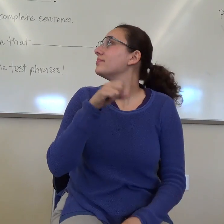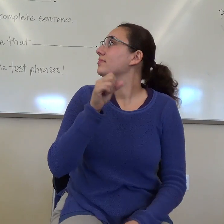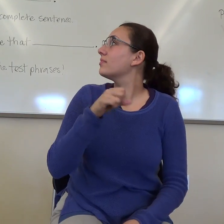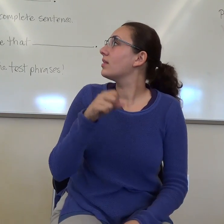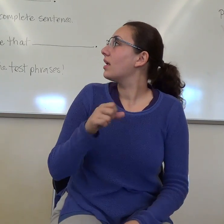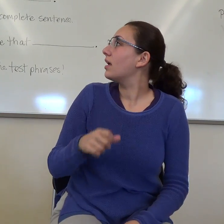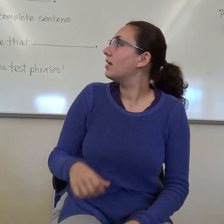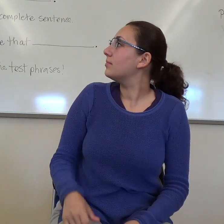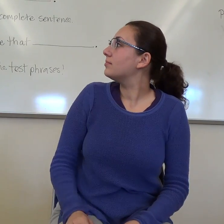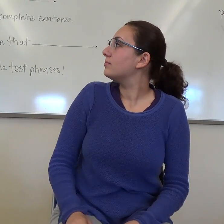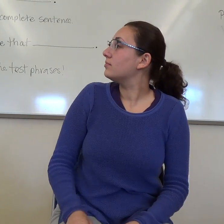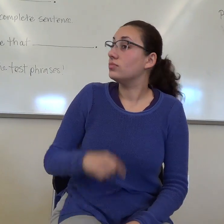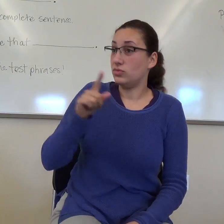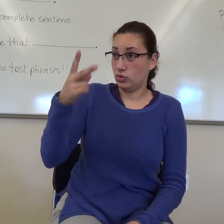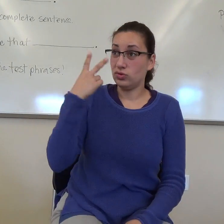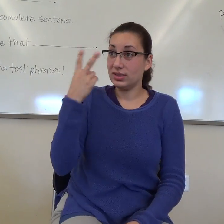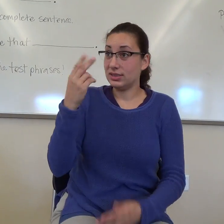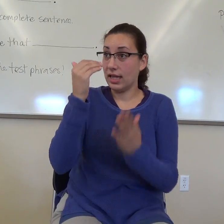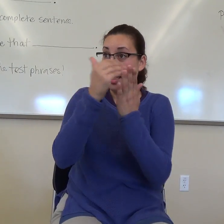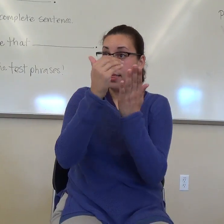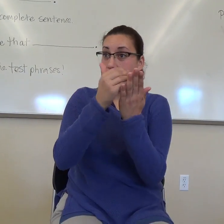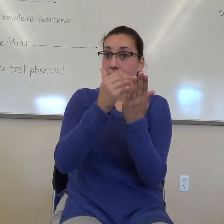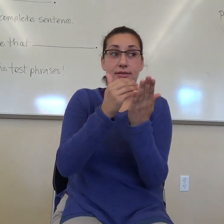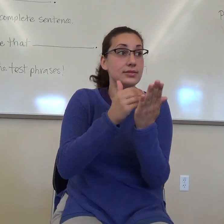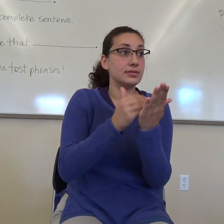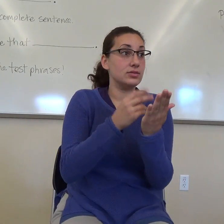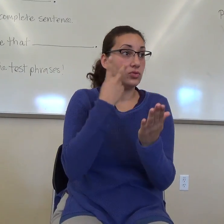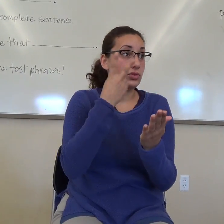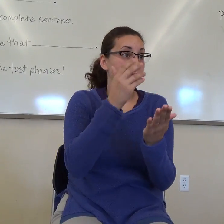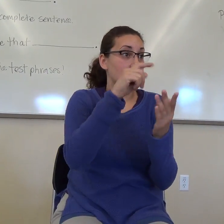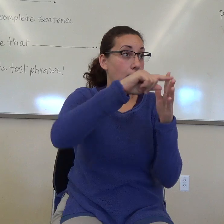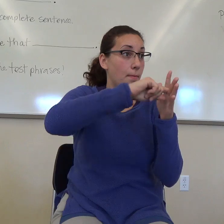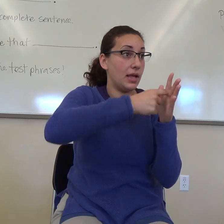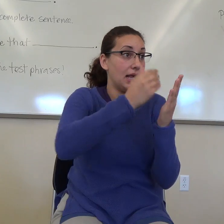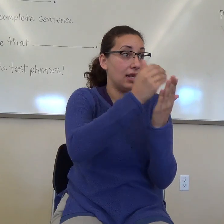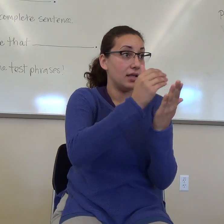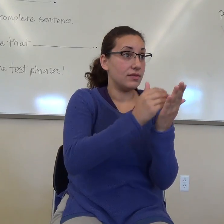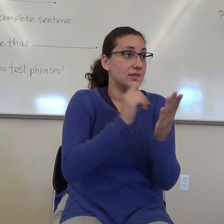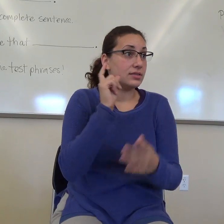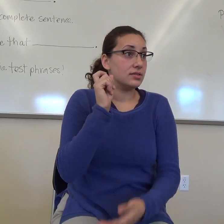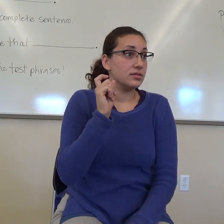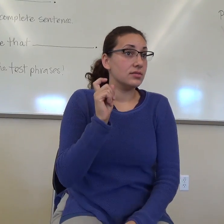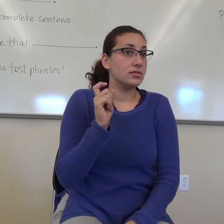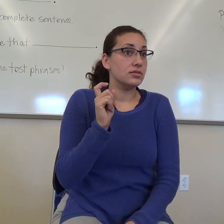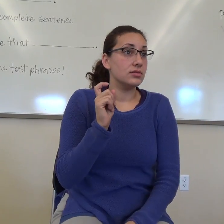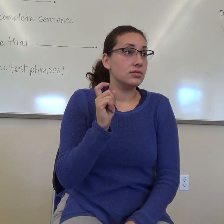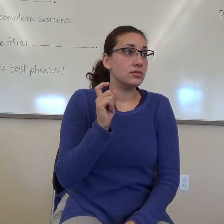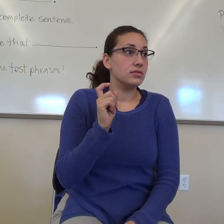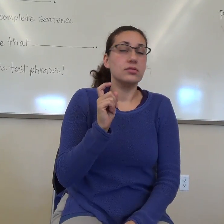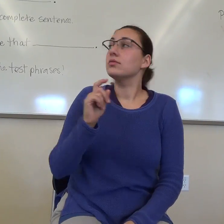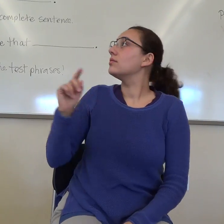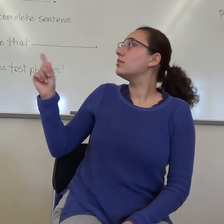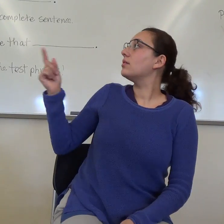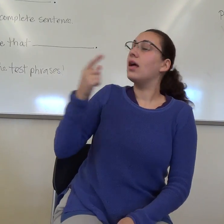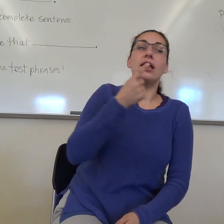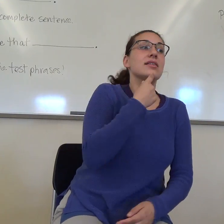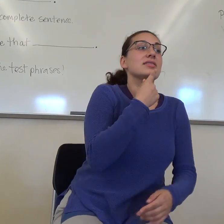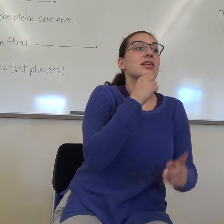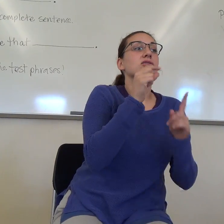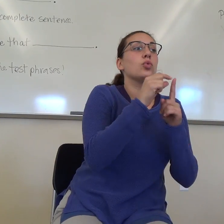list there? What indicates the list? As follows, and then, yeah. Good. This